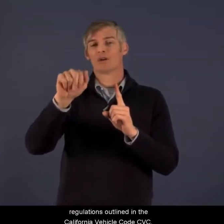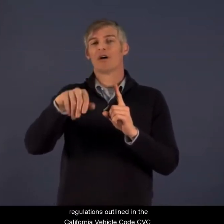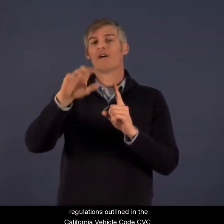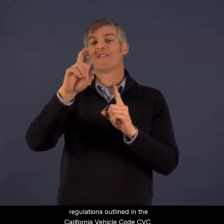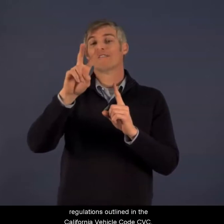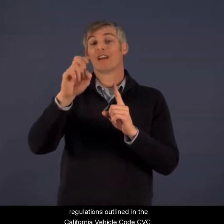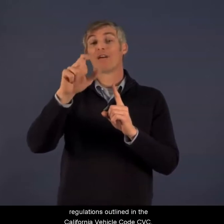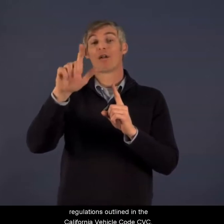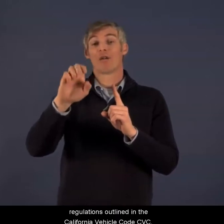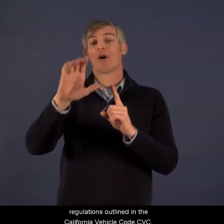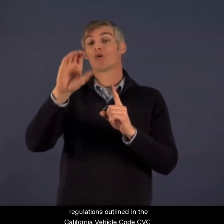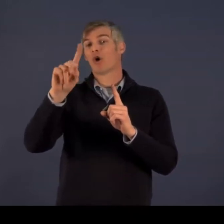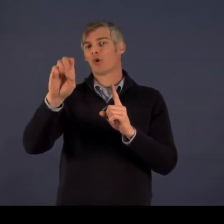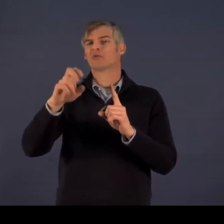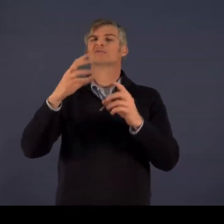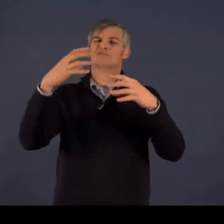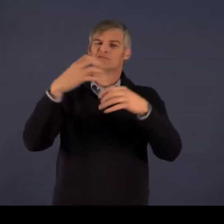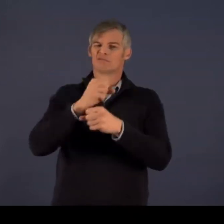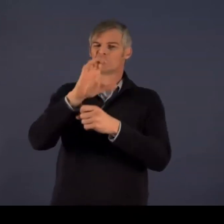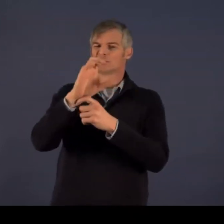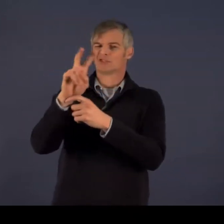Code, CVC,